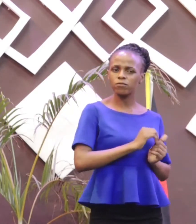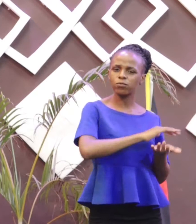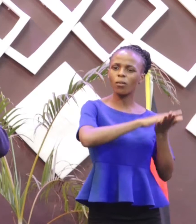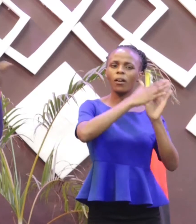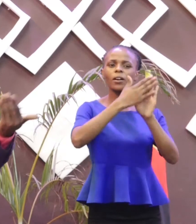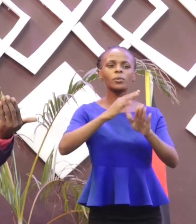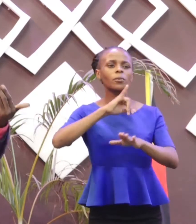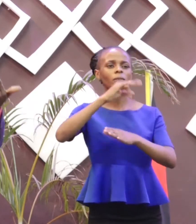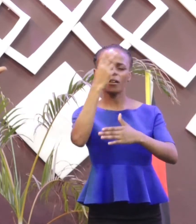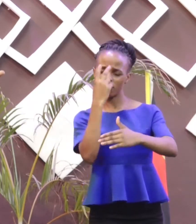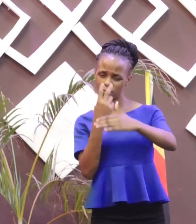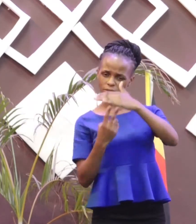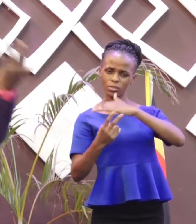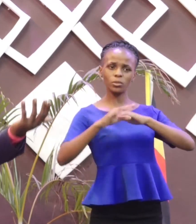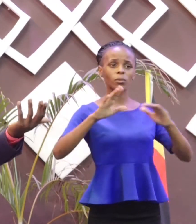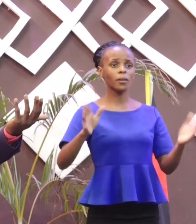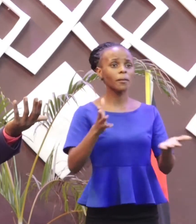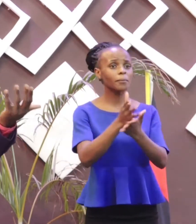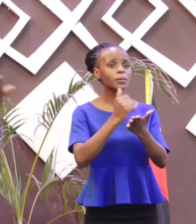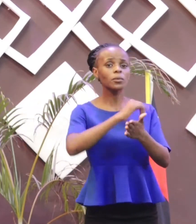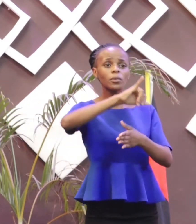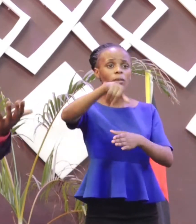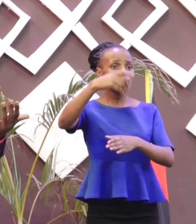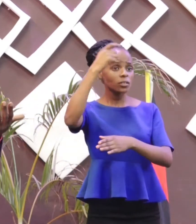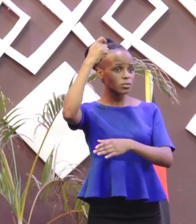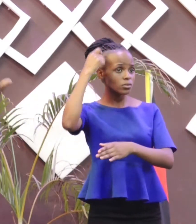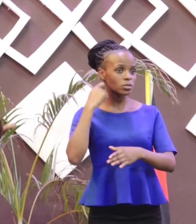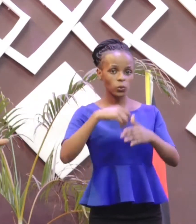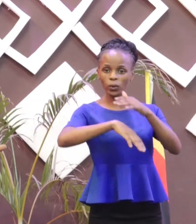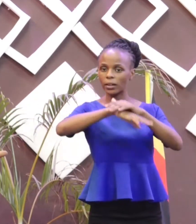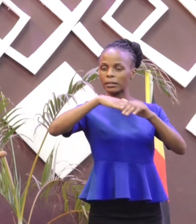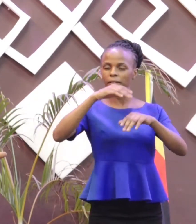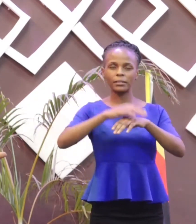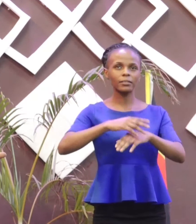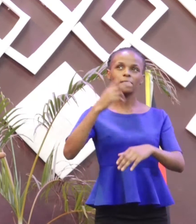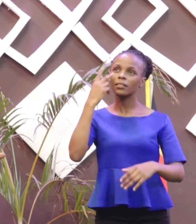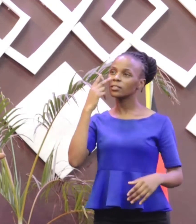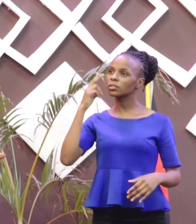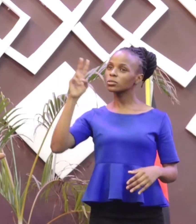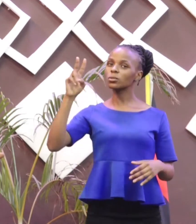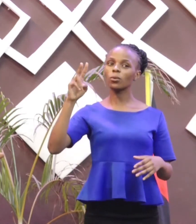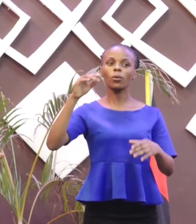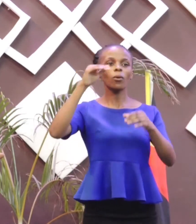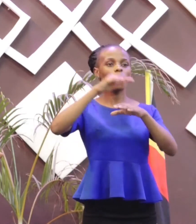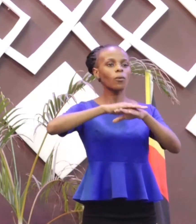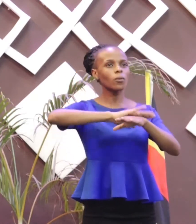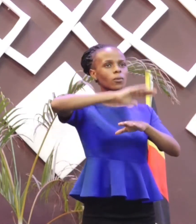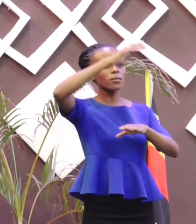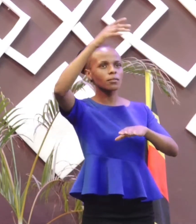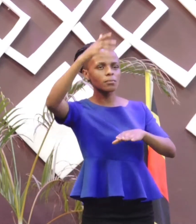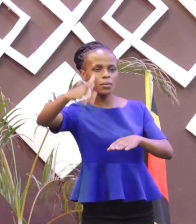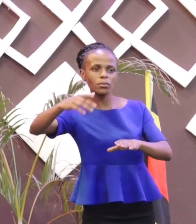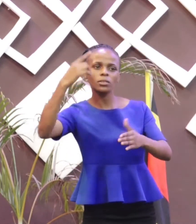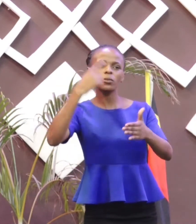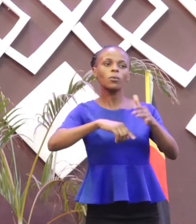Joshua had never gone to the mountain to see all what Moses was able to see abantu abo